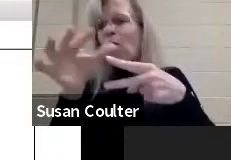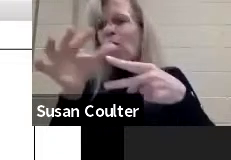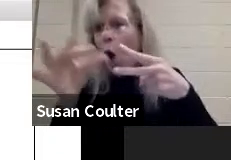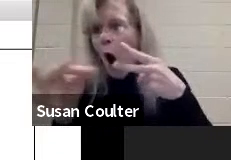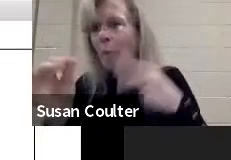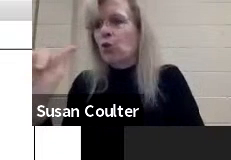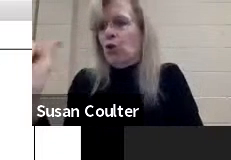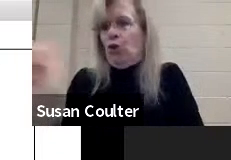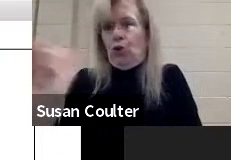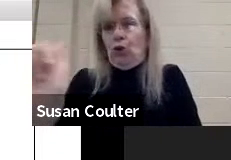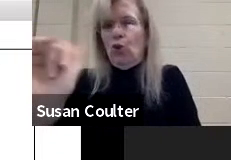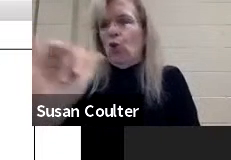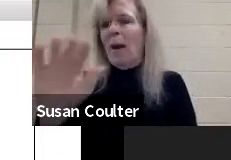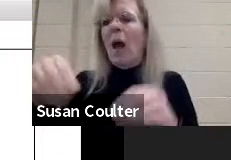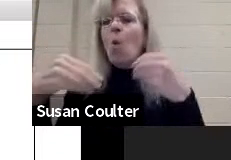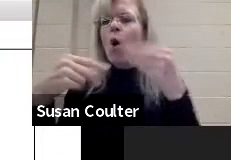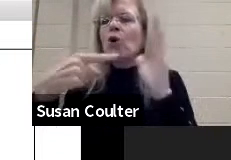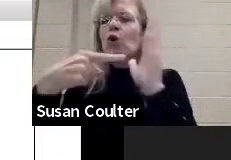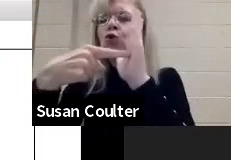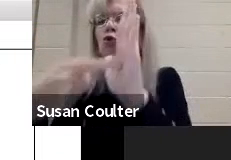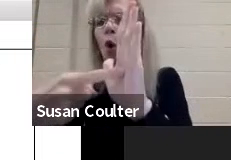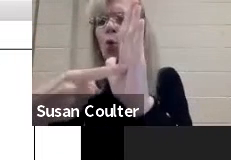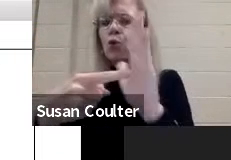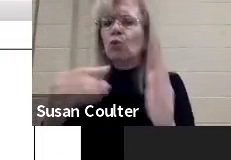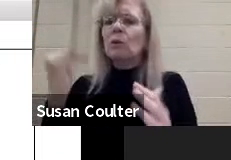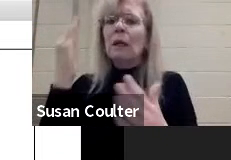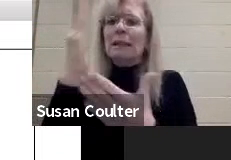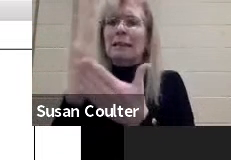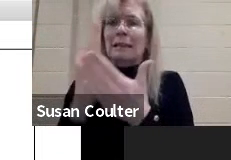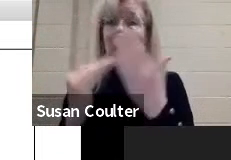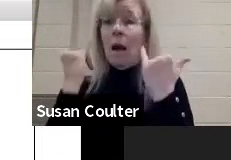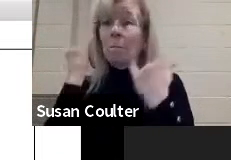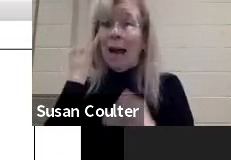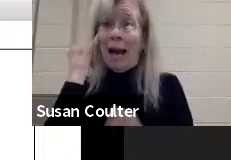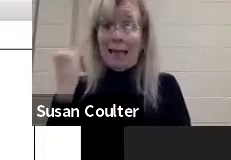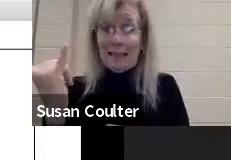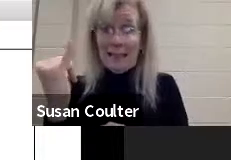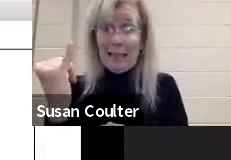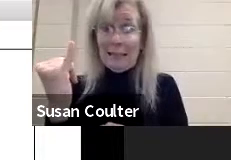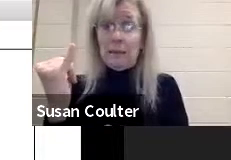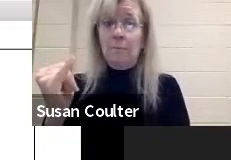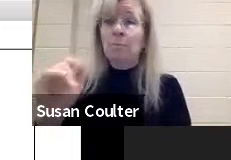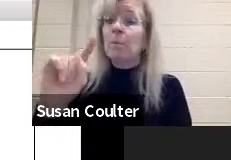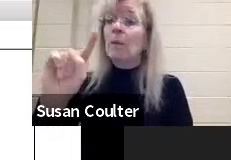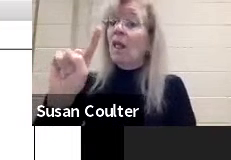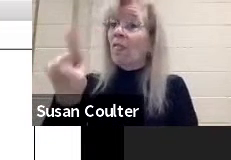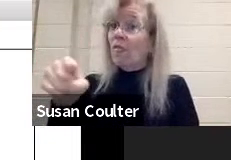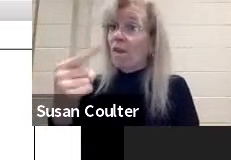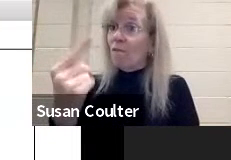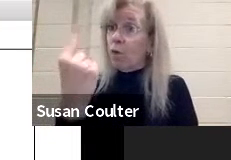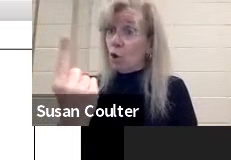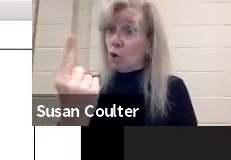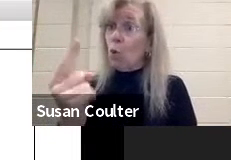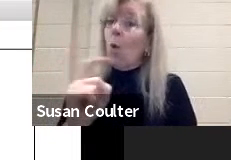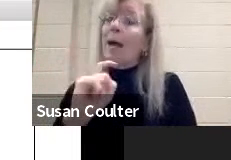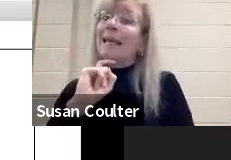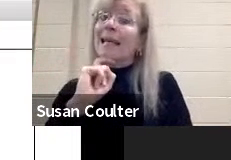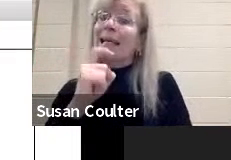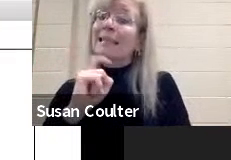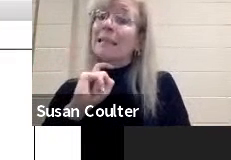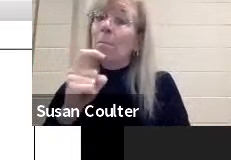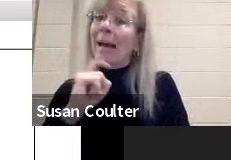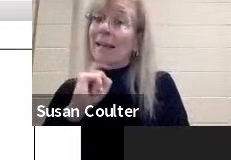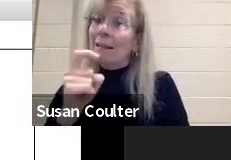There's other options too, but I wanted to show you some ideas. The first